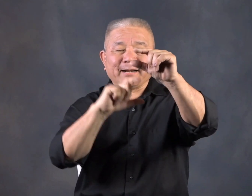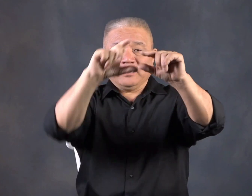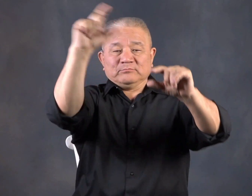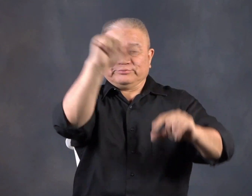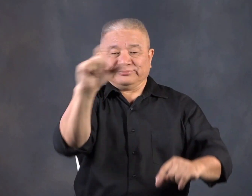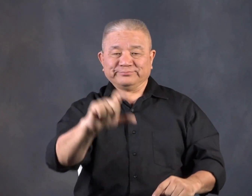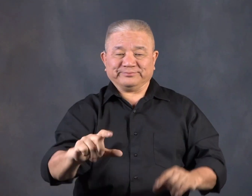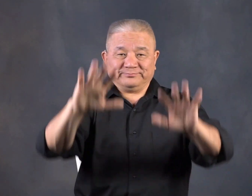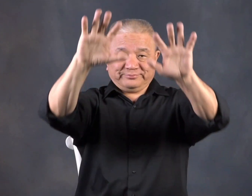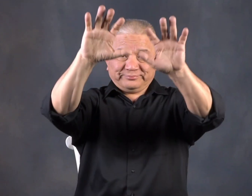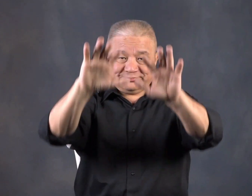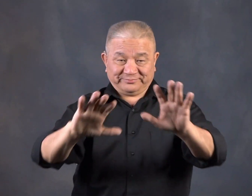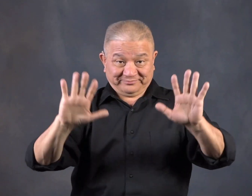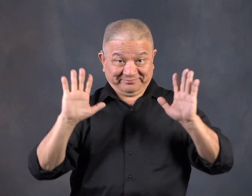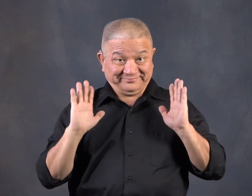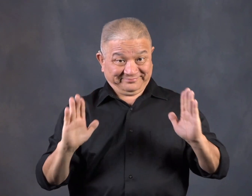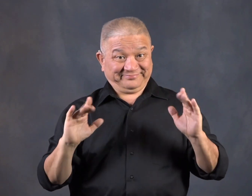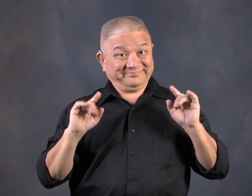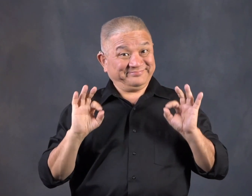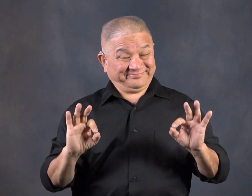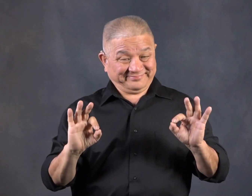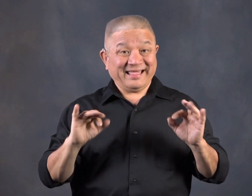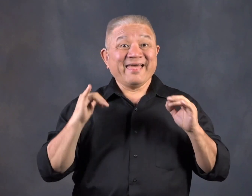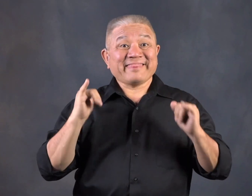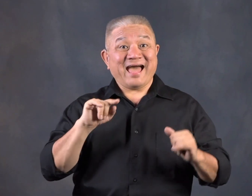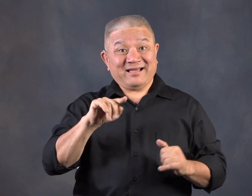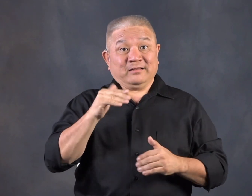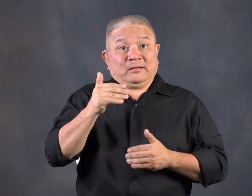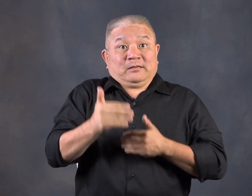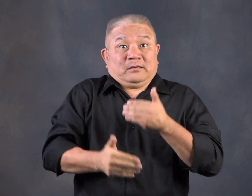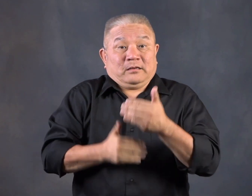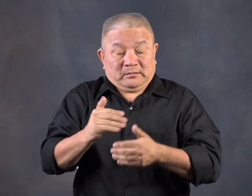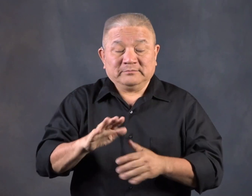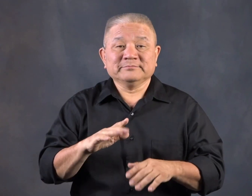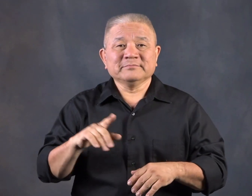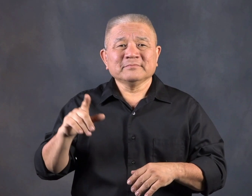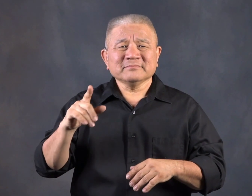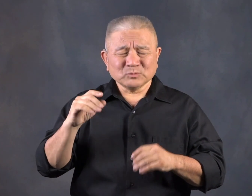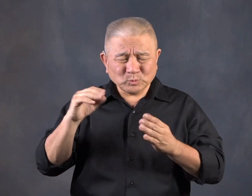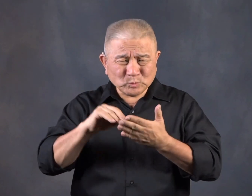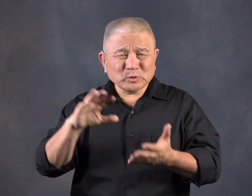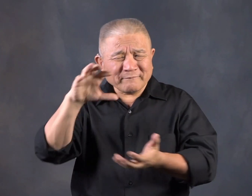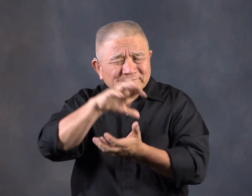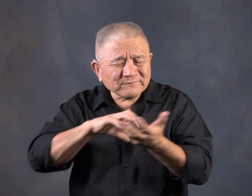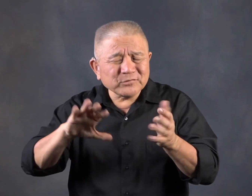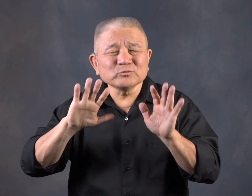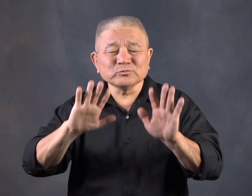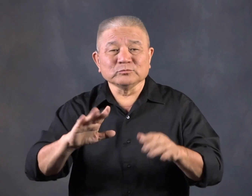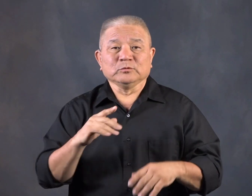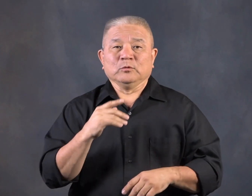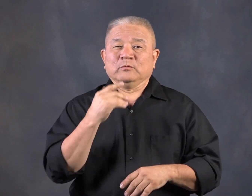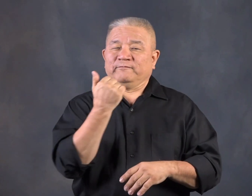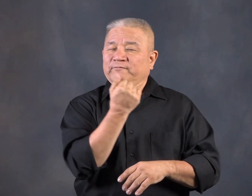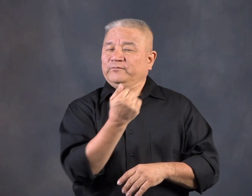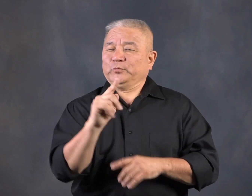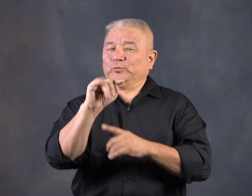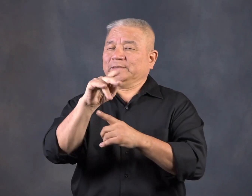be 16 students on the screen. Students are often confused about some things, so I'm going to give you some